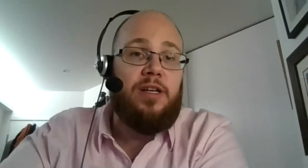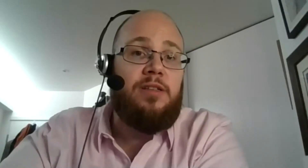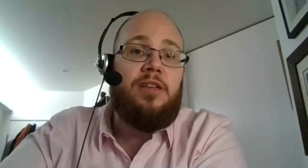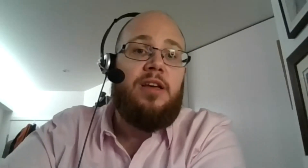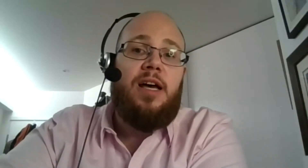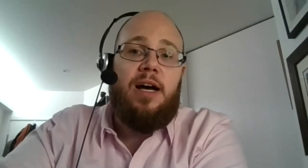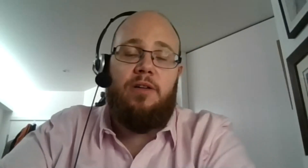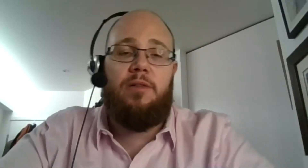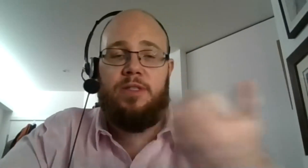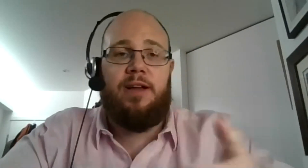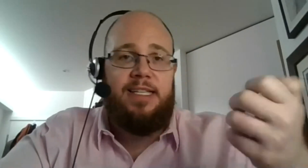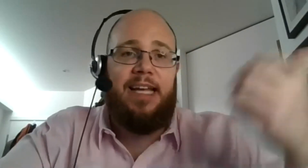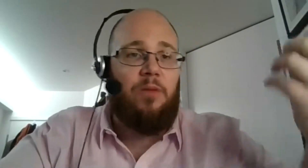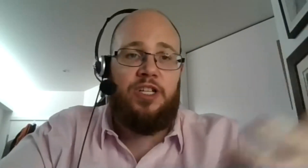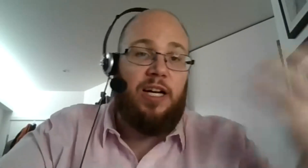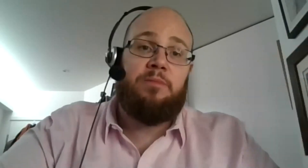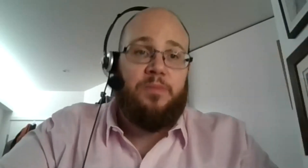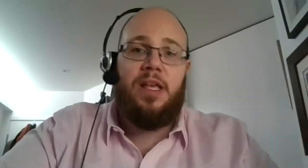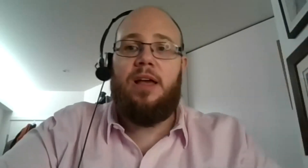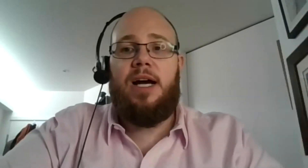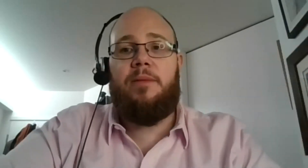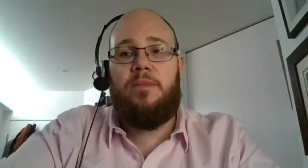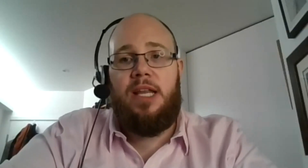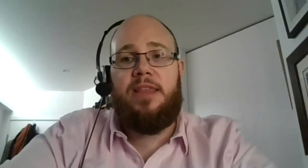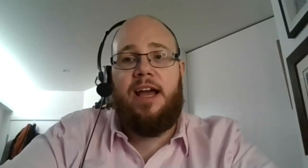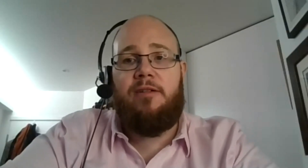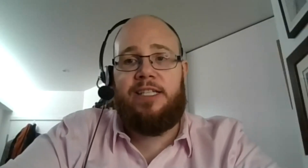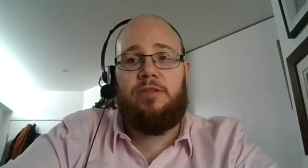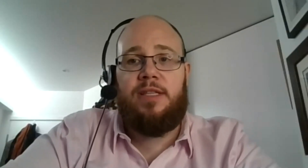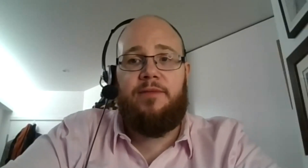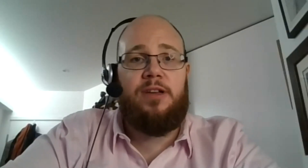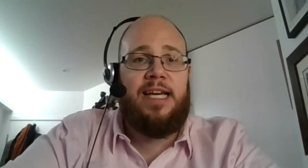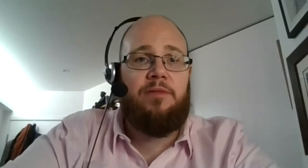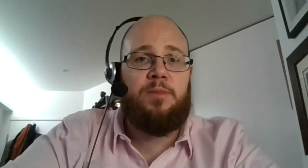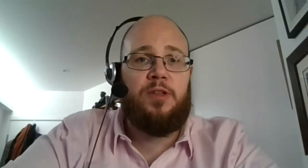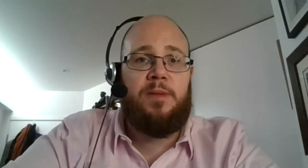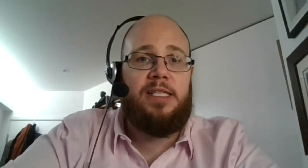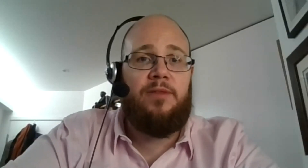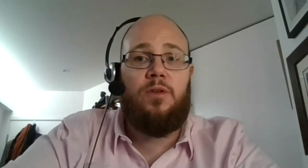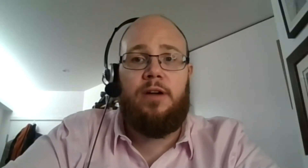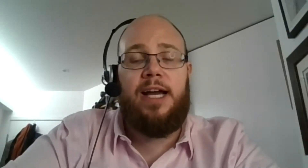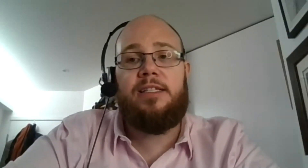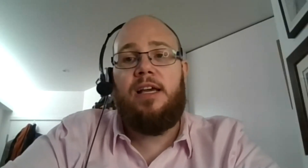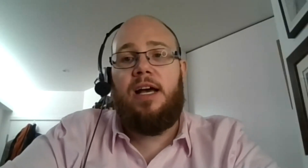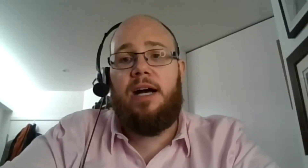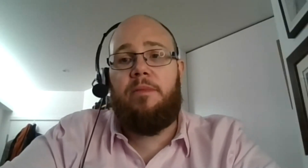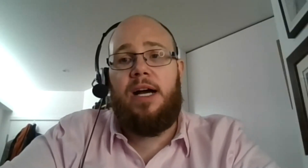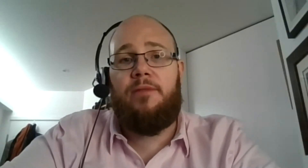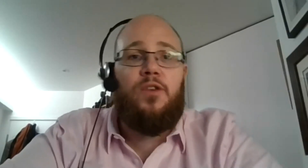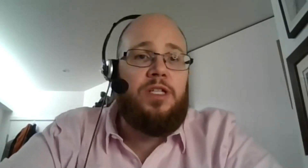hydrant, an extinguisher. You know, they are adults, they've got to take responsibility for it. And unfortunately, with